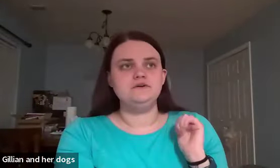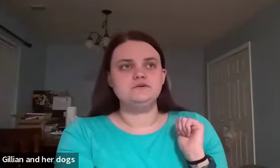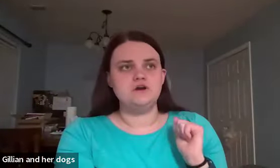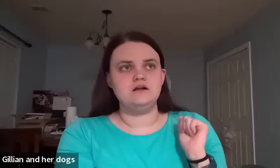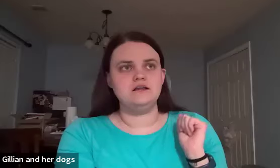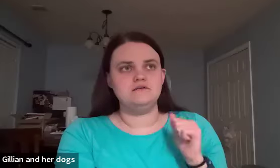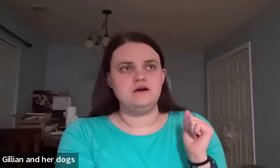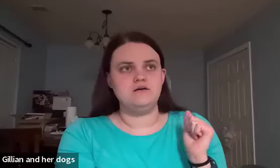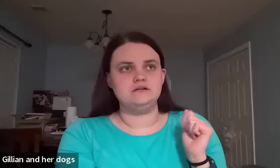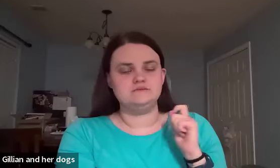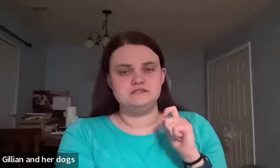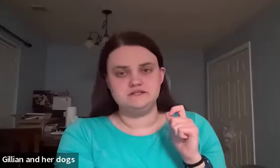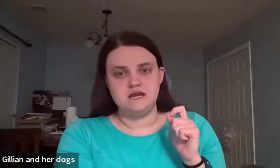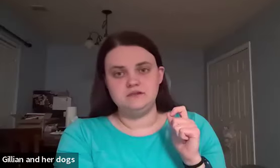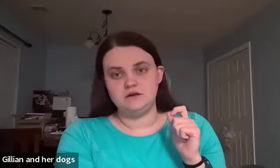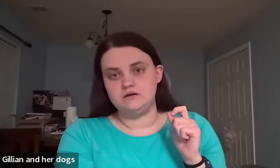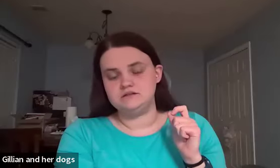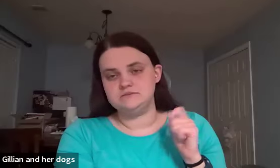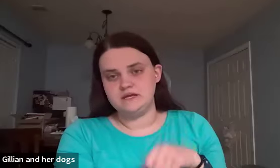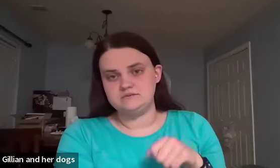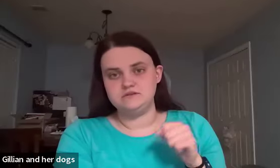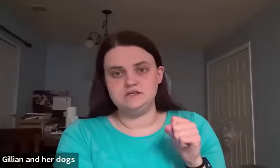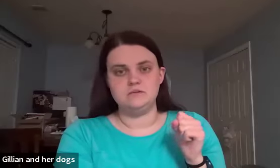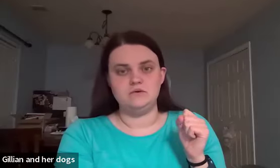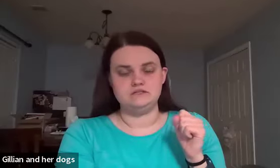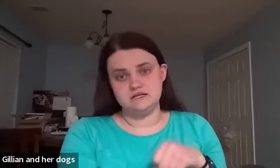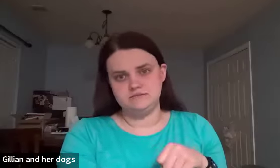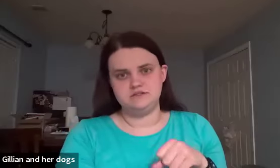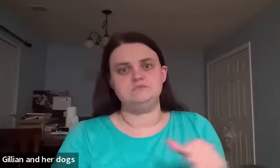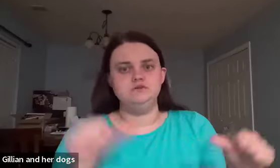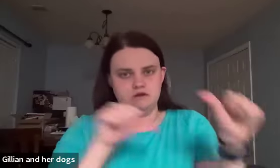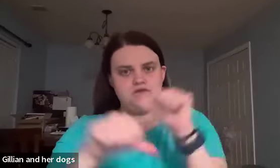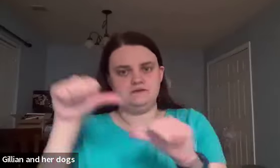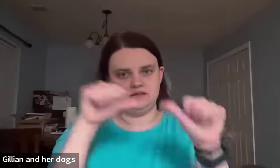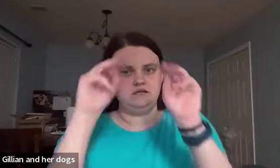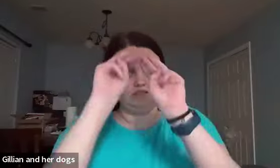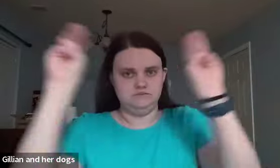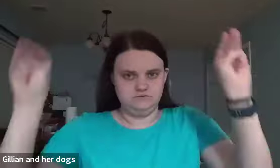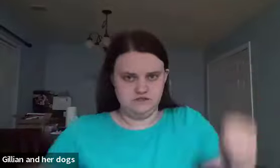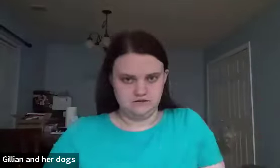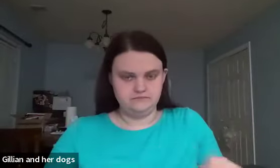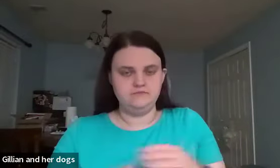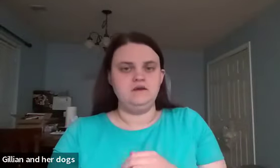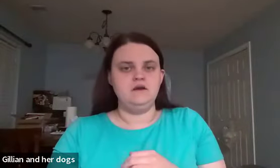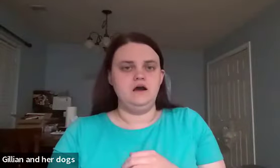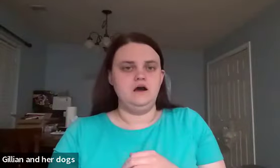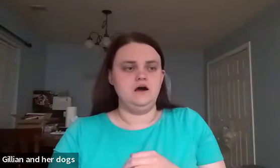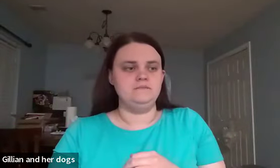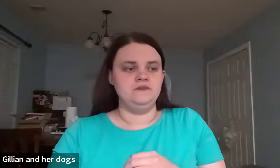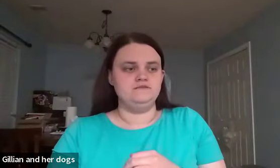If you were talking about a specific type, like a space museum or a science museum, you would add the science museum. If